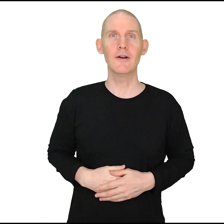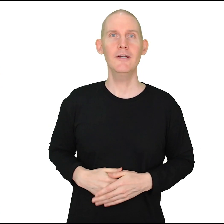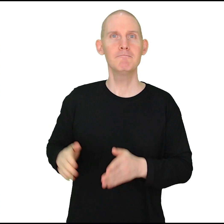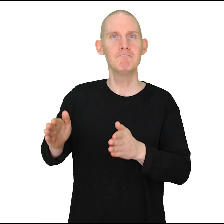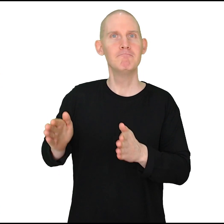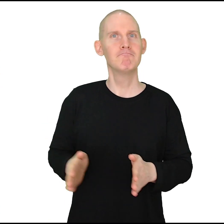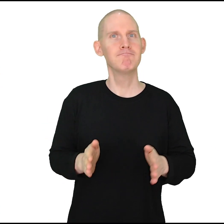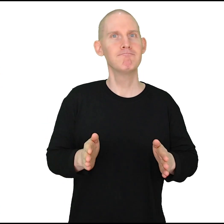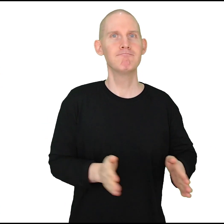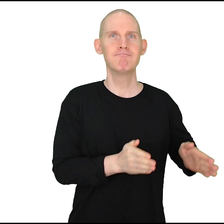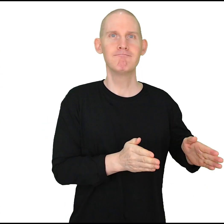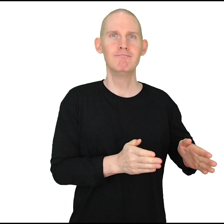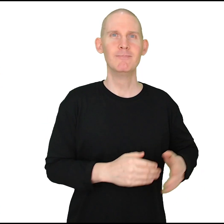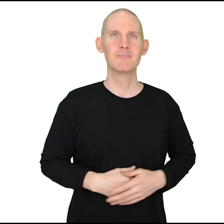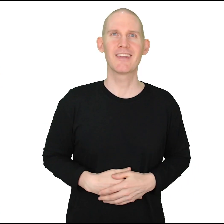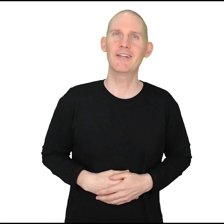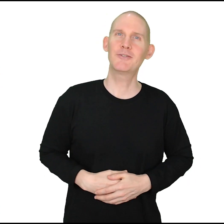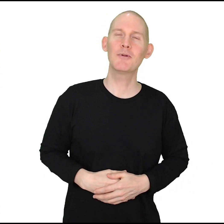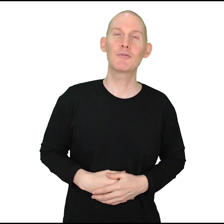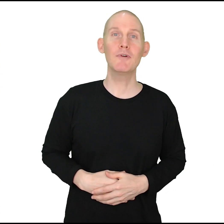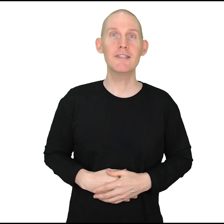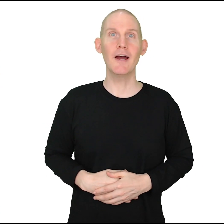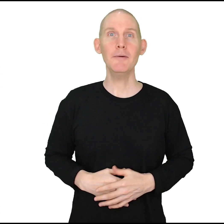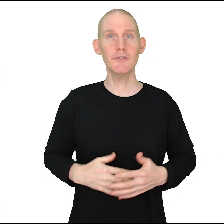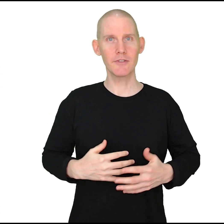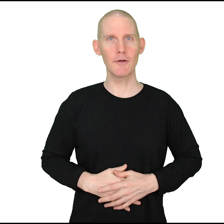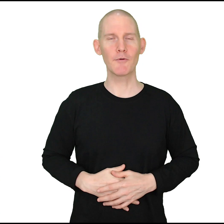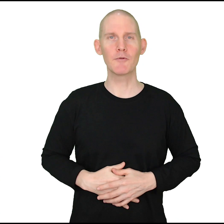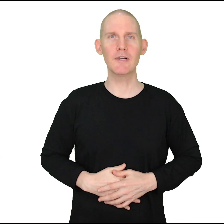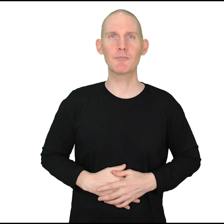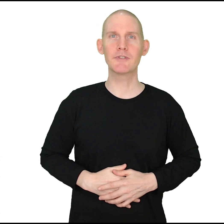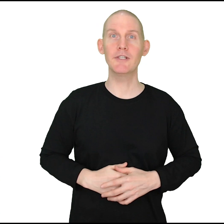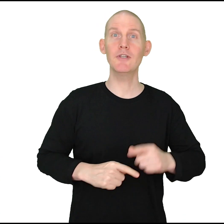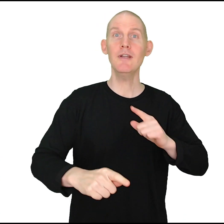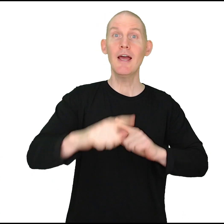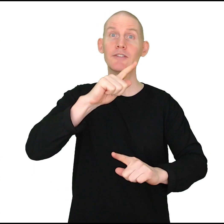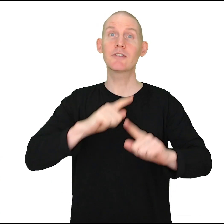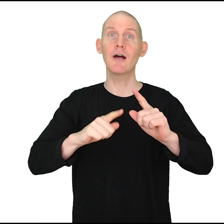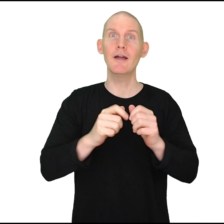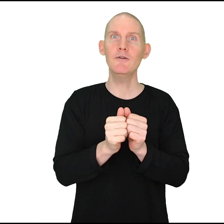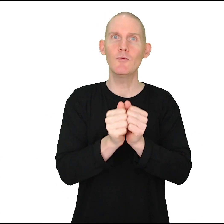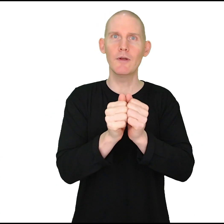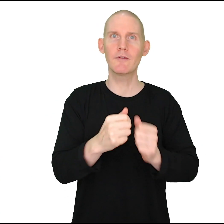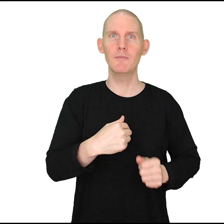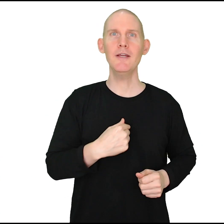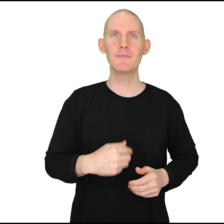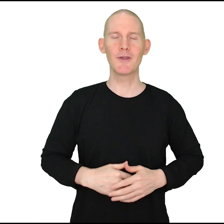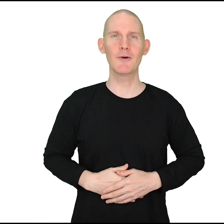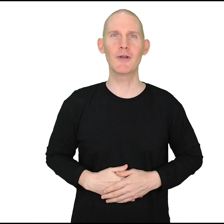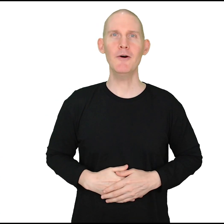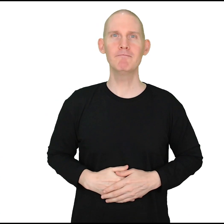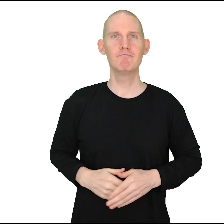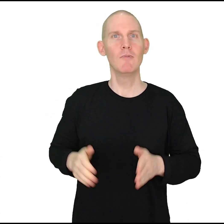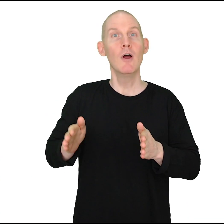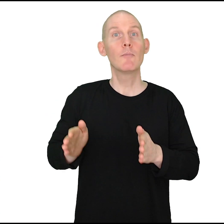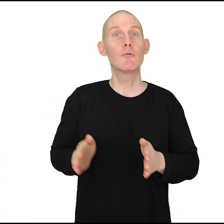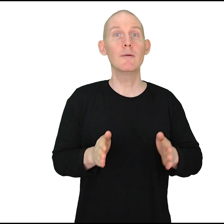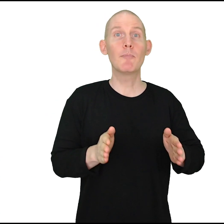All right. Let's do it 3 times, starting from the rest position. Sign with me. Here we